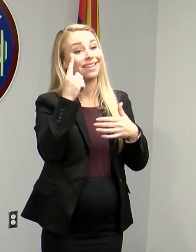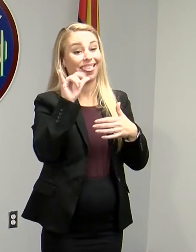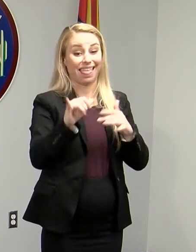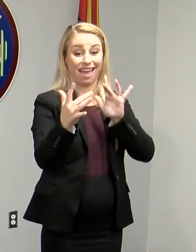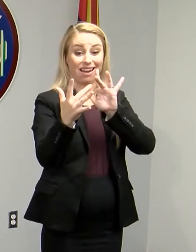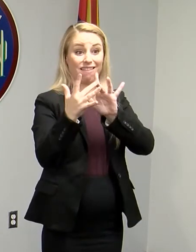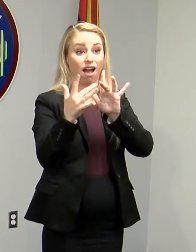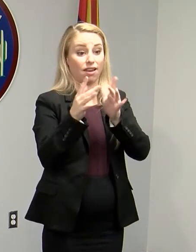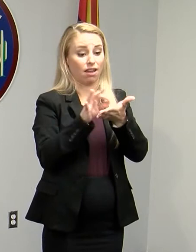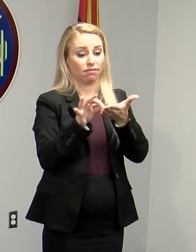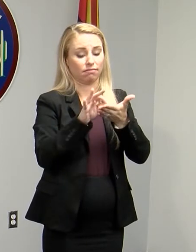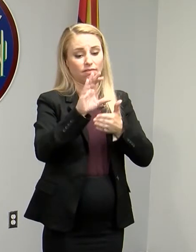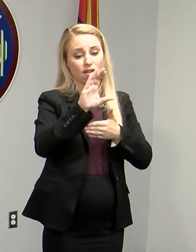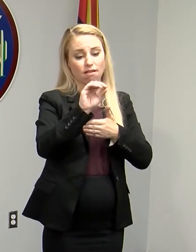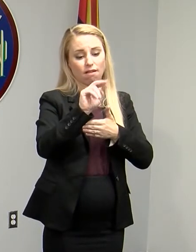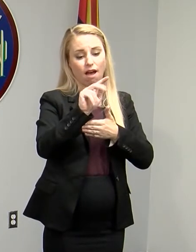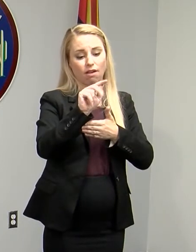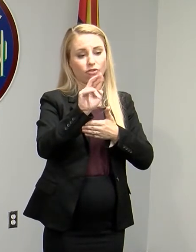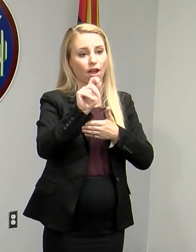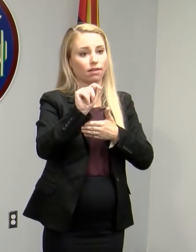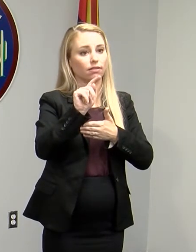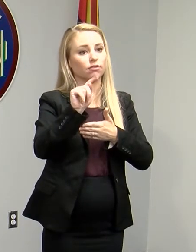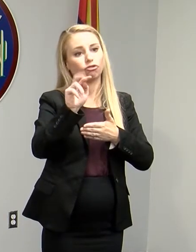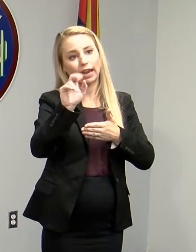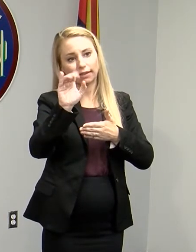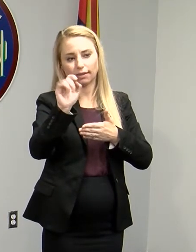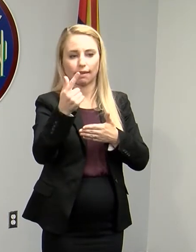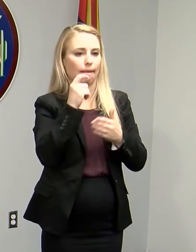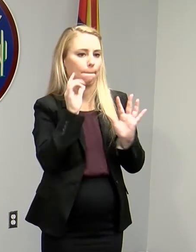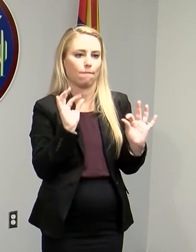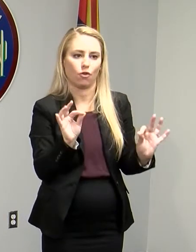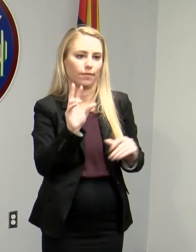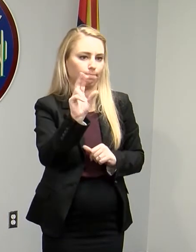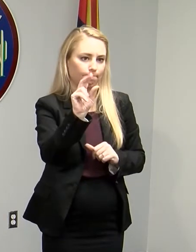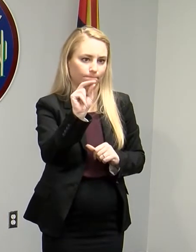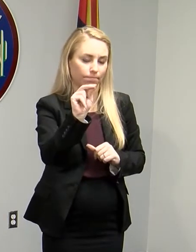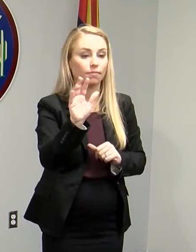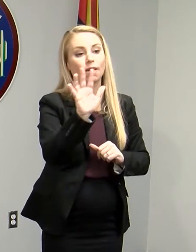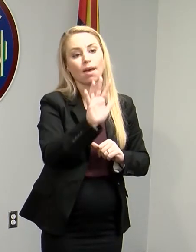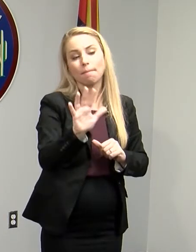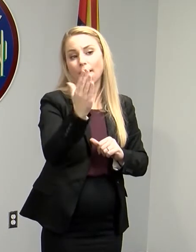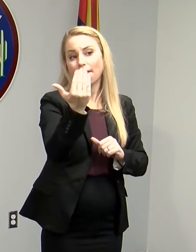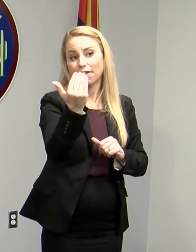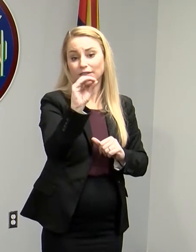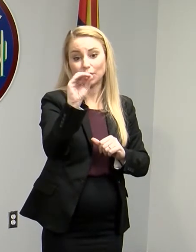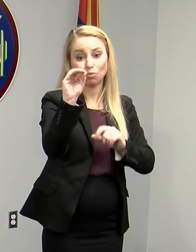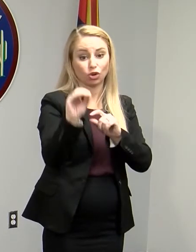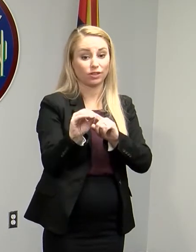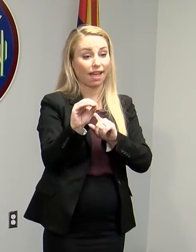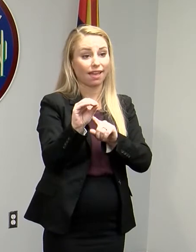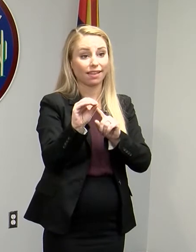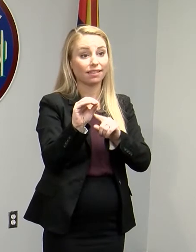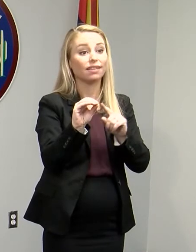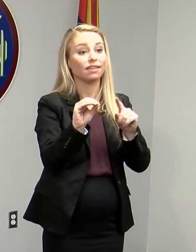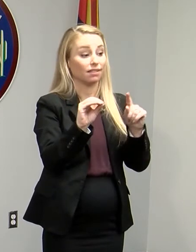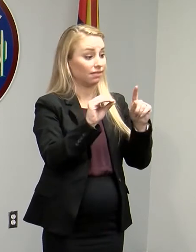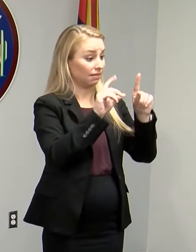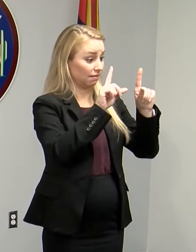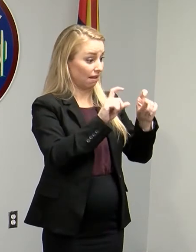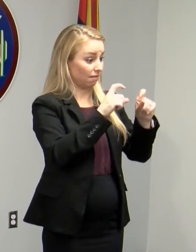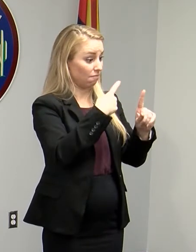a perfect solution. Unfortunately, around 15% of the cases we get come without any contact